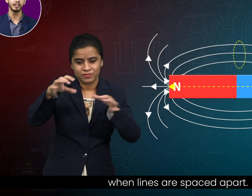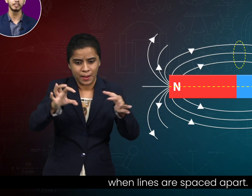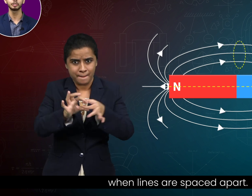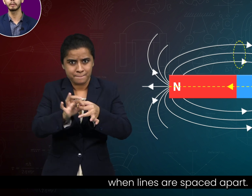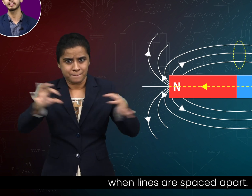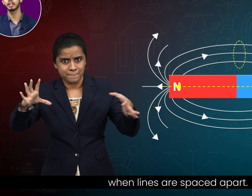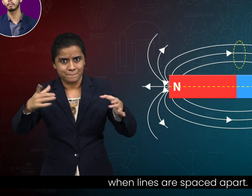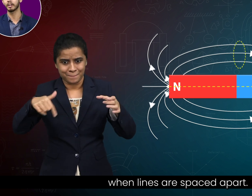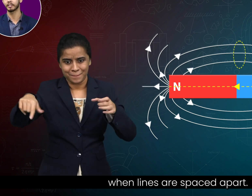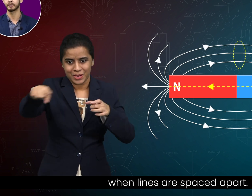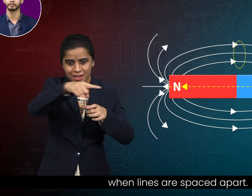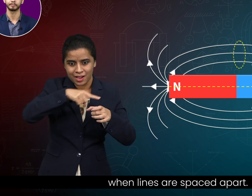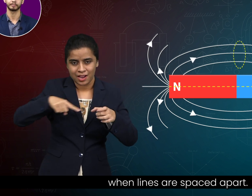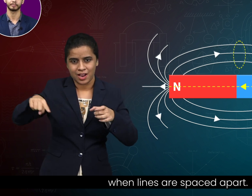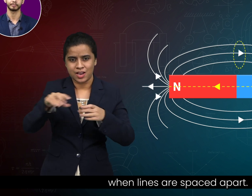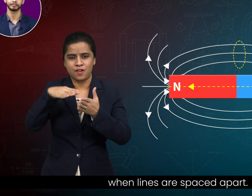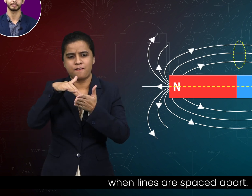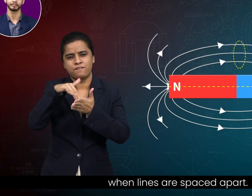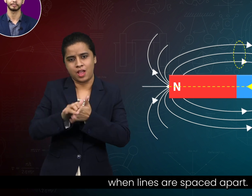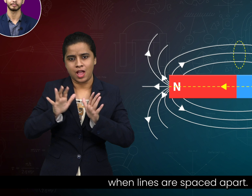lines are spaced apart.